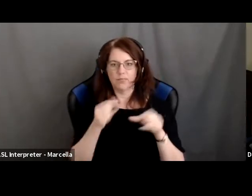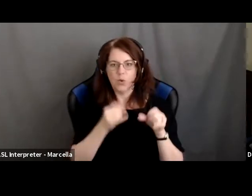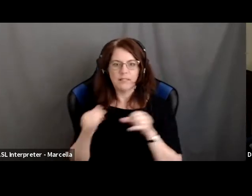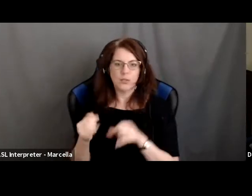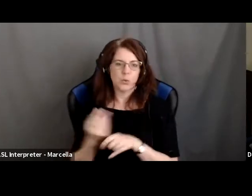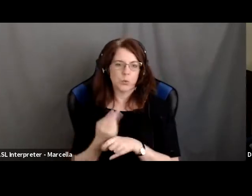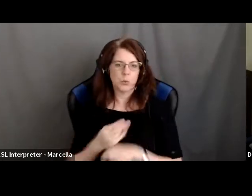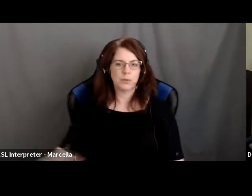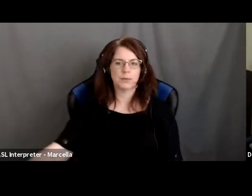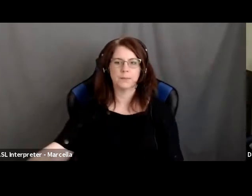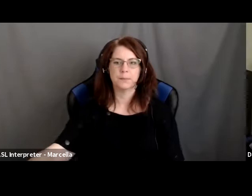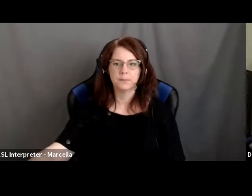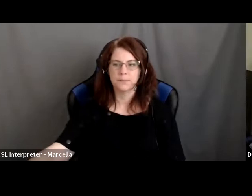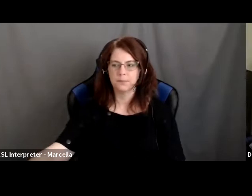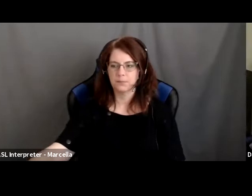use.